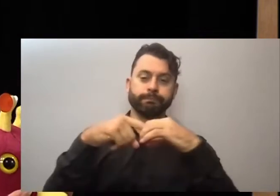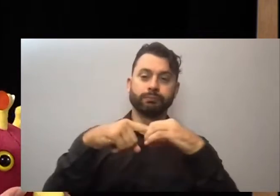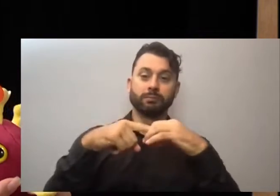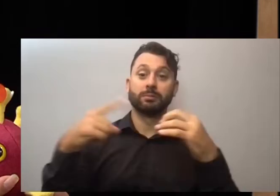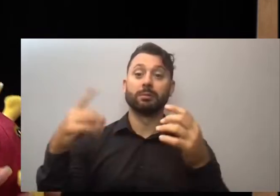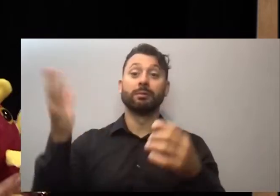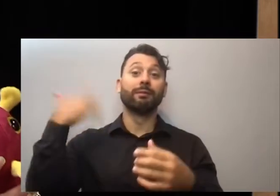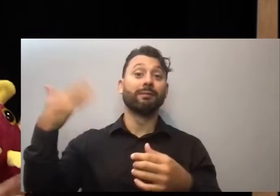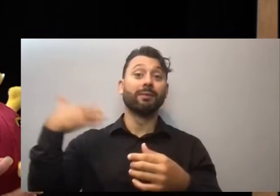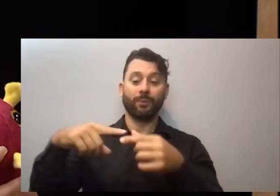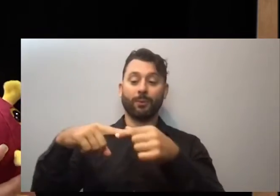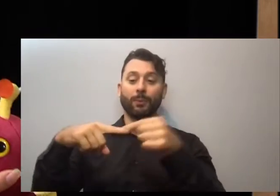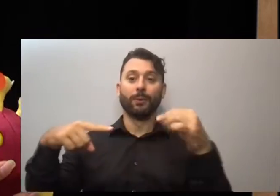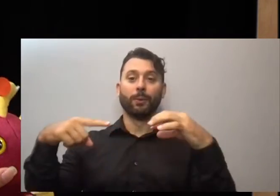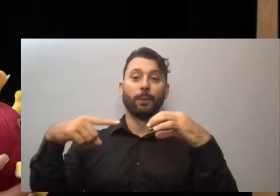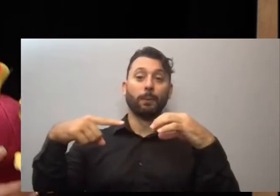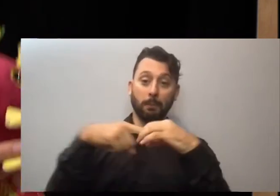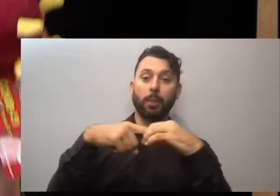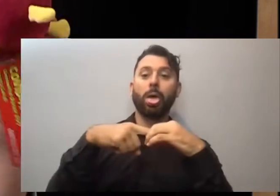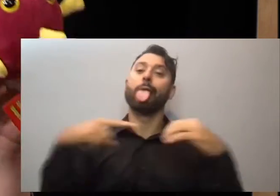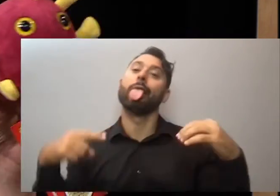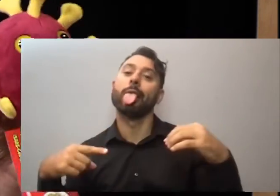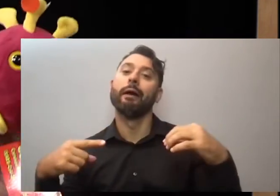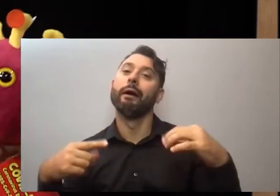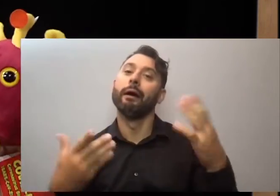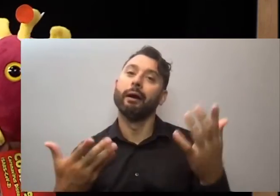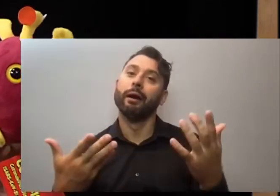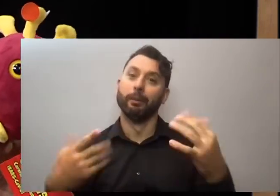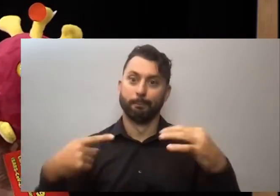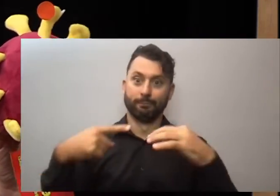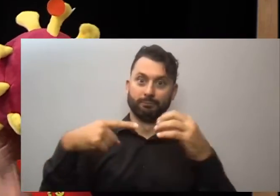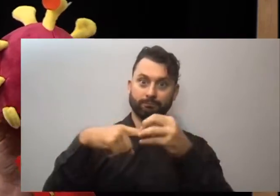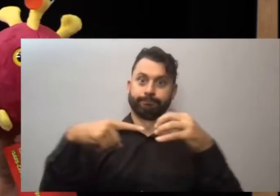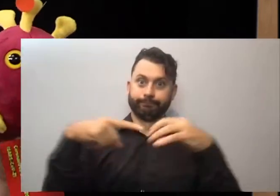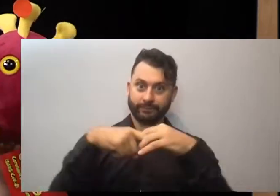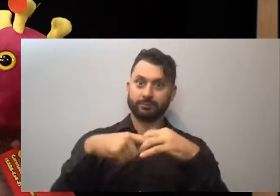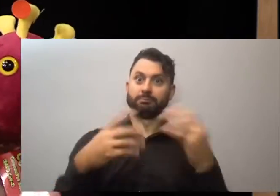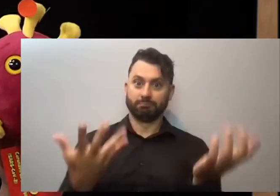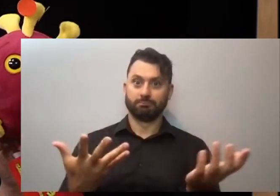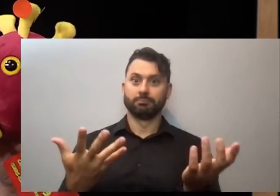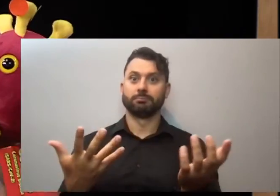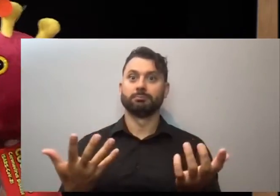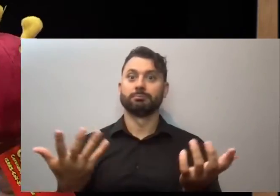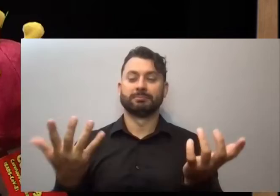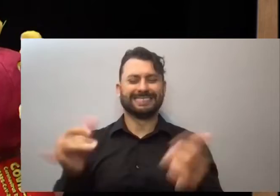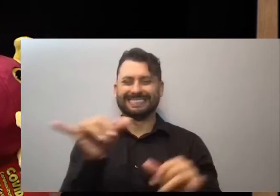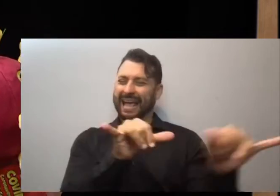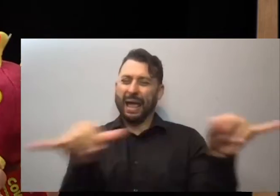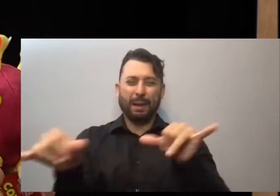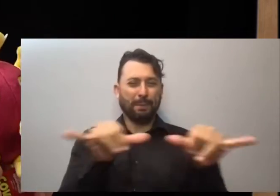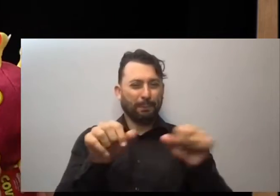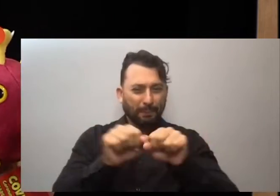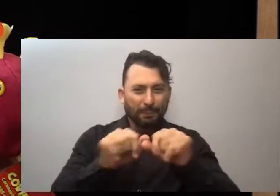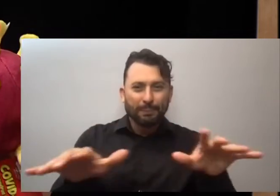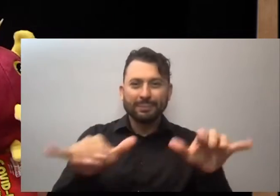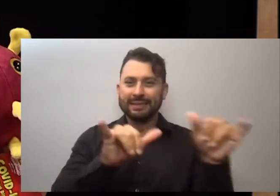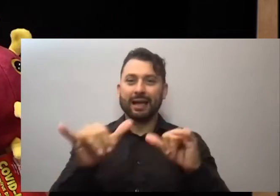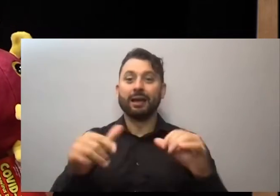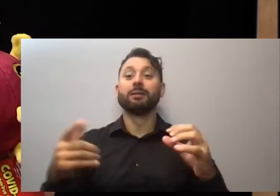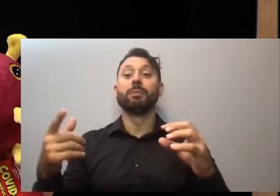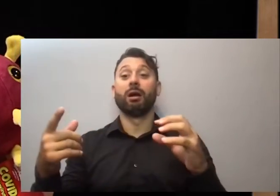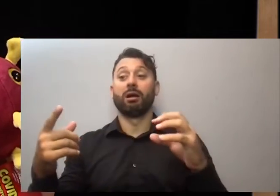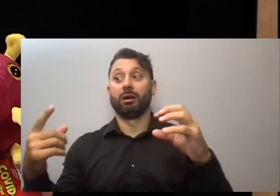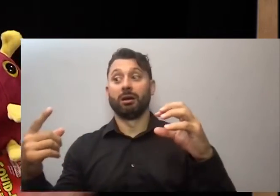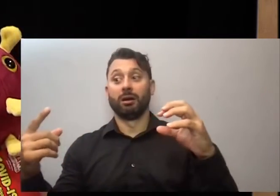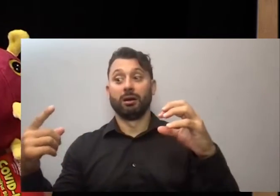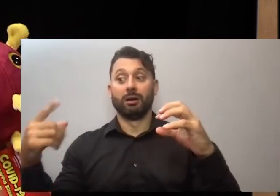is that there's 1,000 times more virus particles in your nose and in your throat. And so that means that